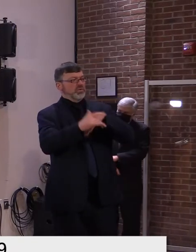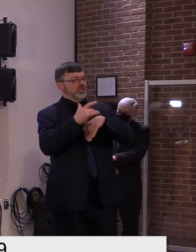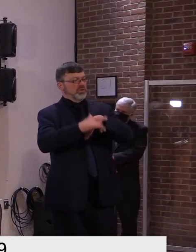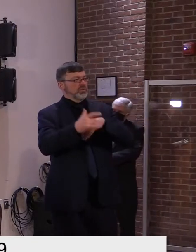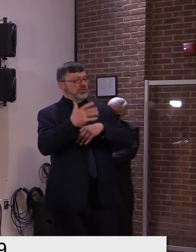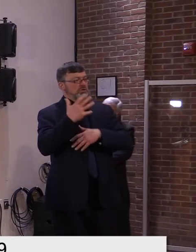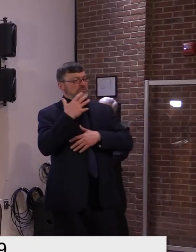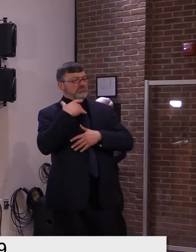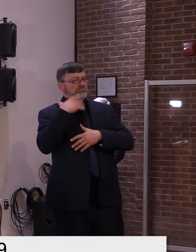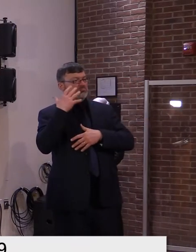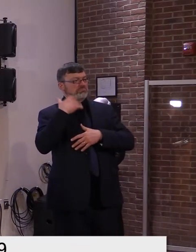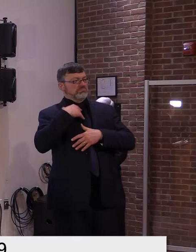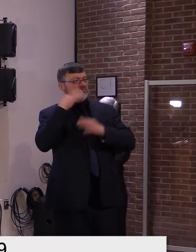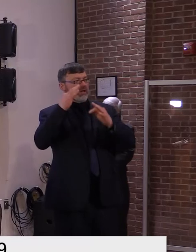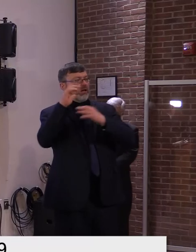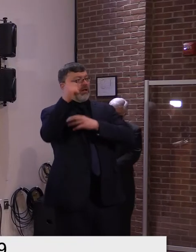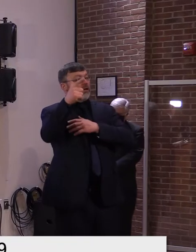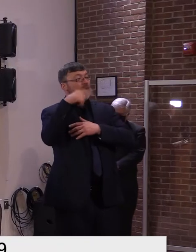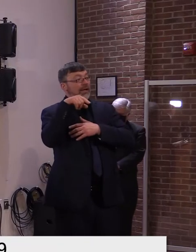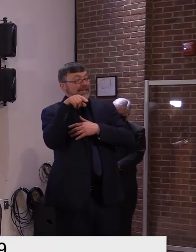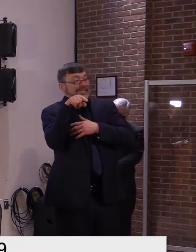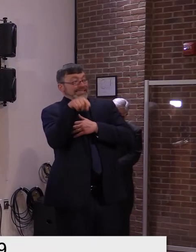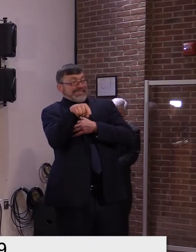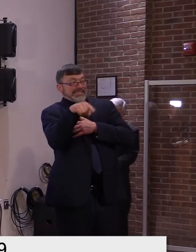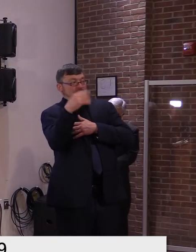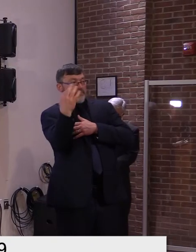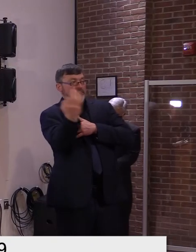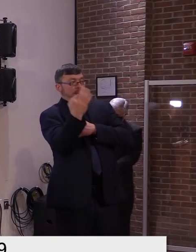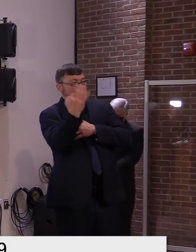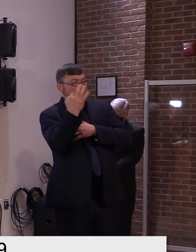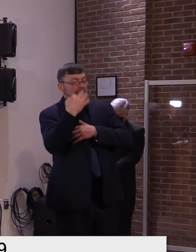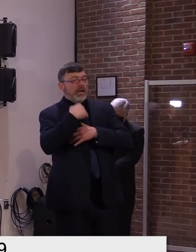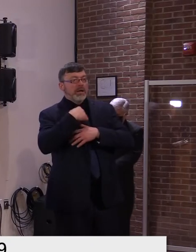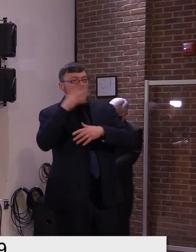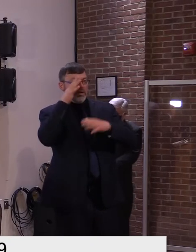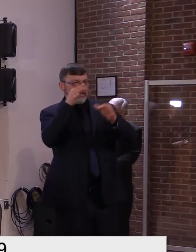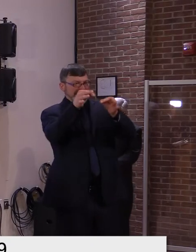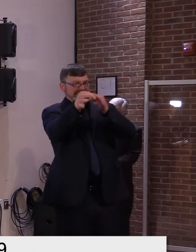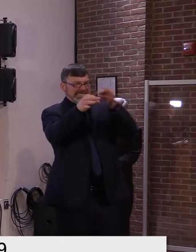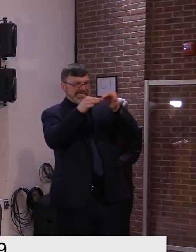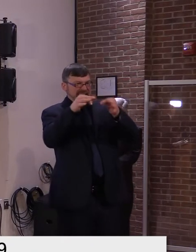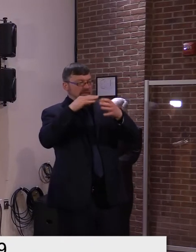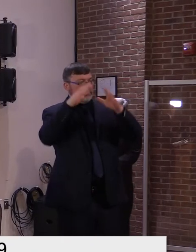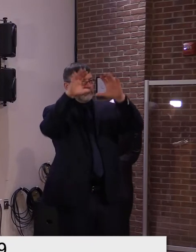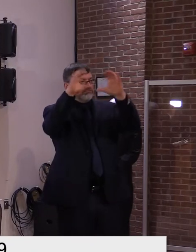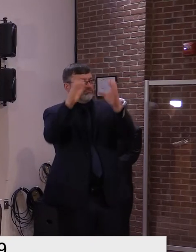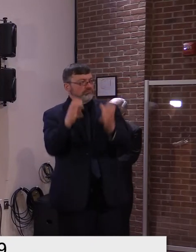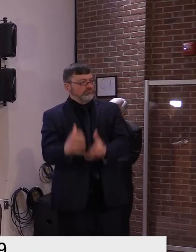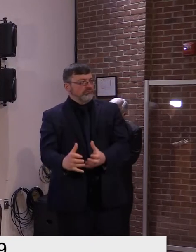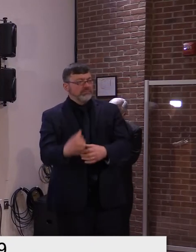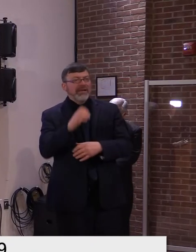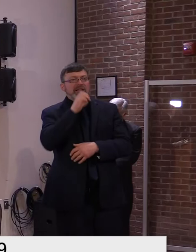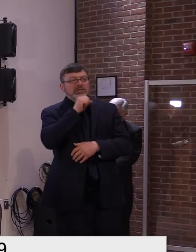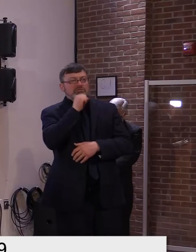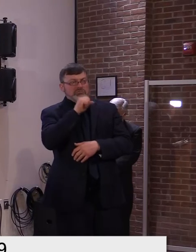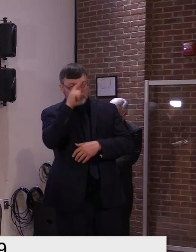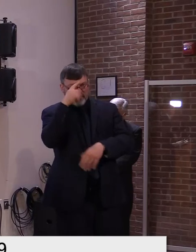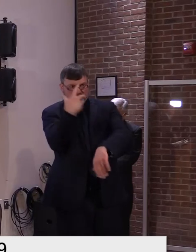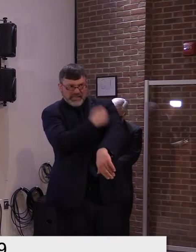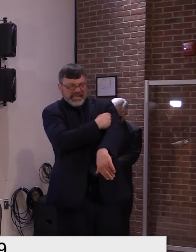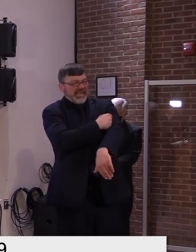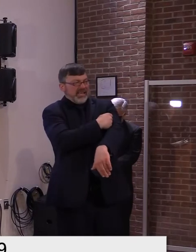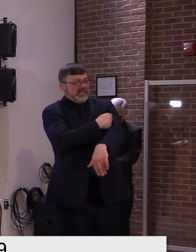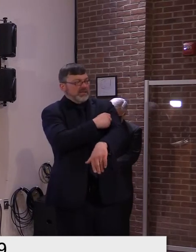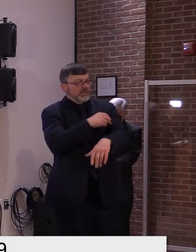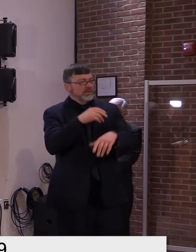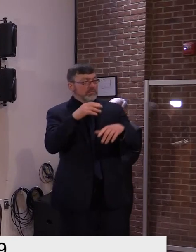we'll be publicizing our vaccination schedule. And with the age bands and so forth, so everyone understands the timeline for